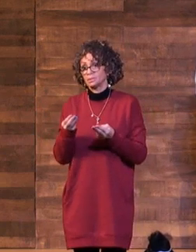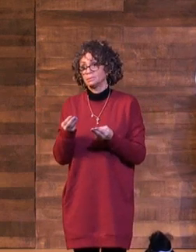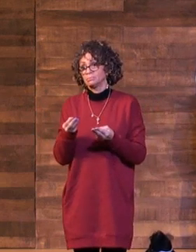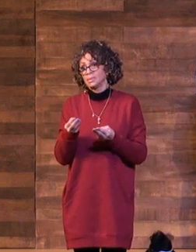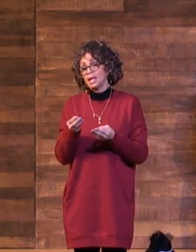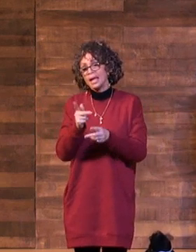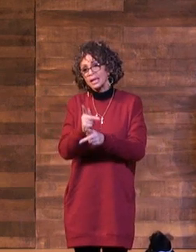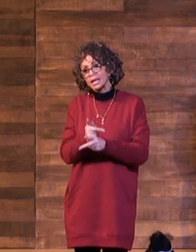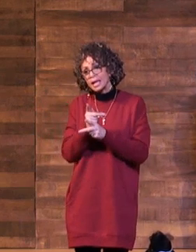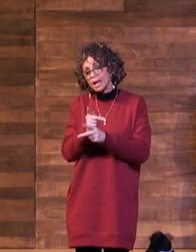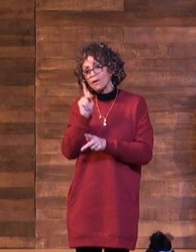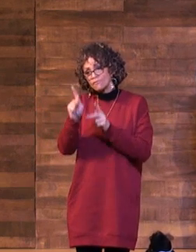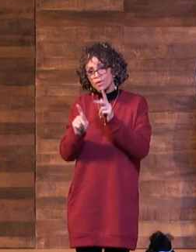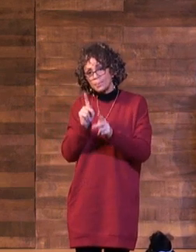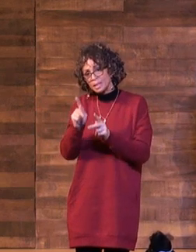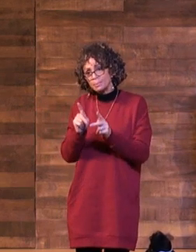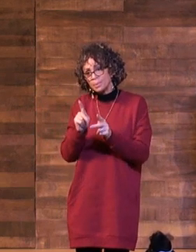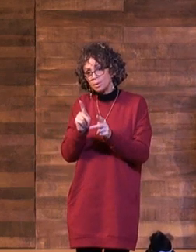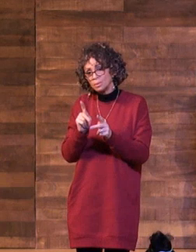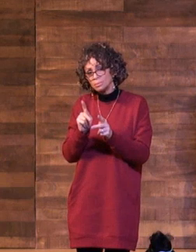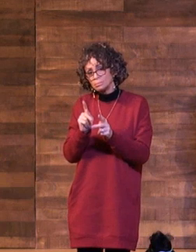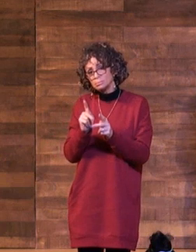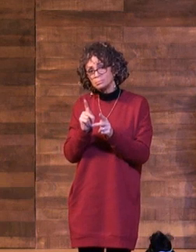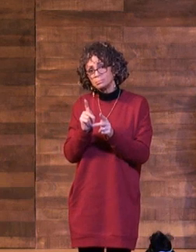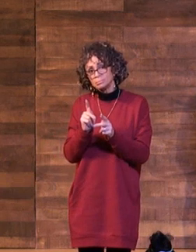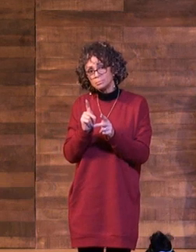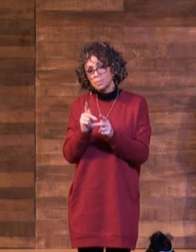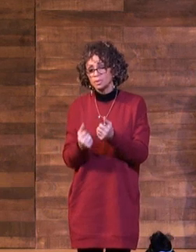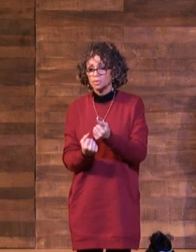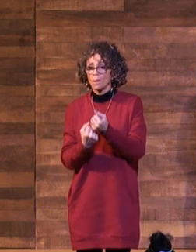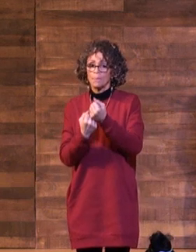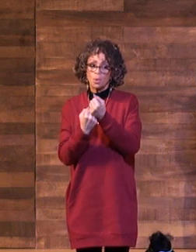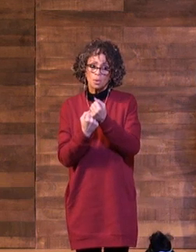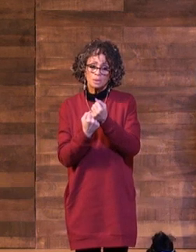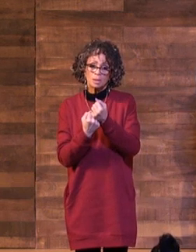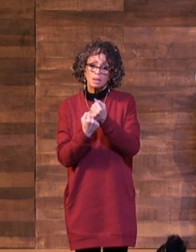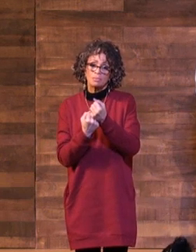people and support the programs that grow the kingdom.